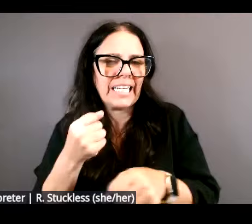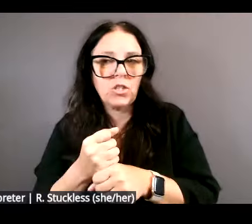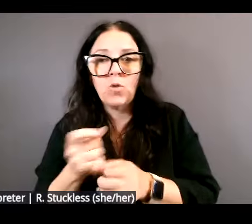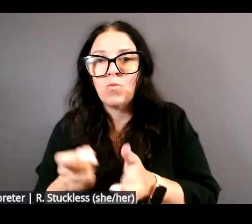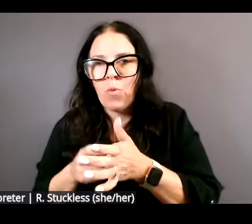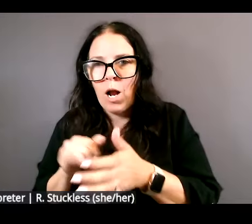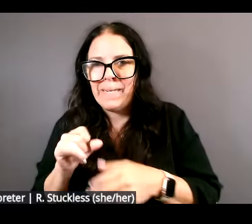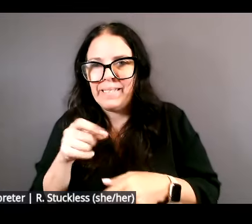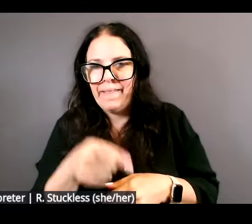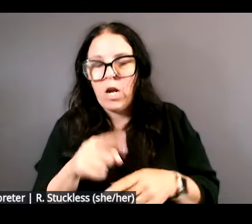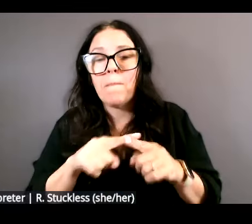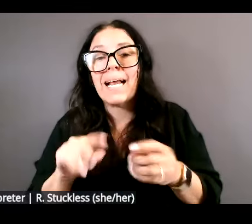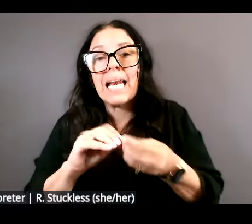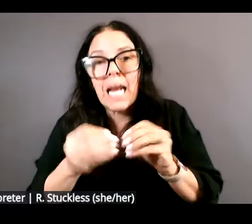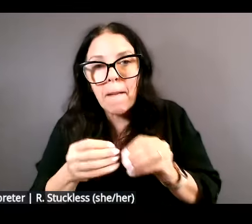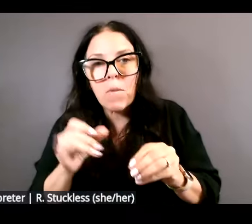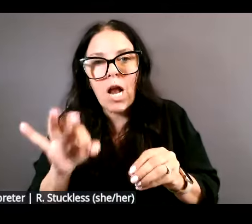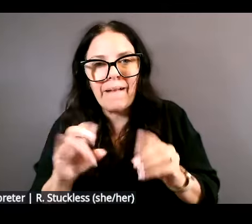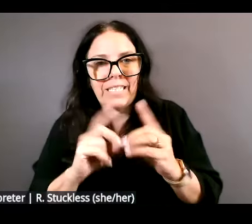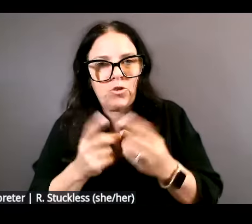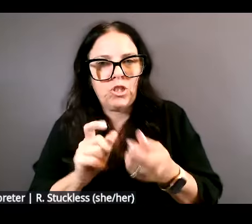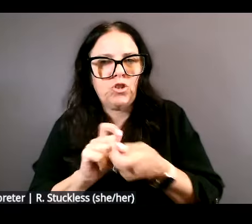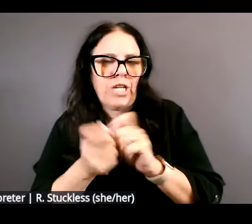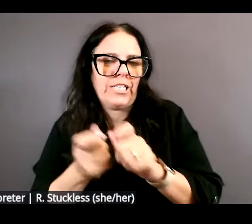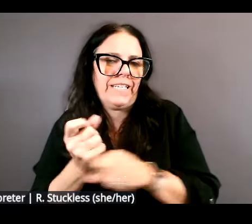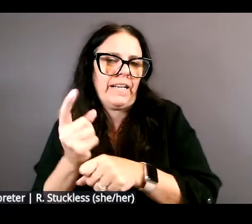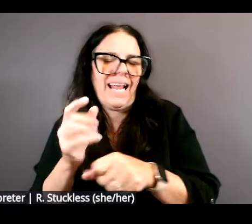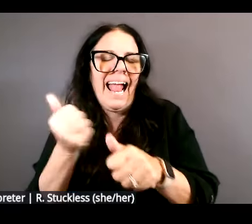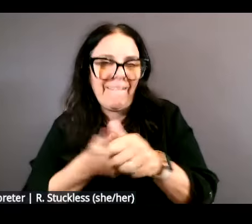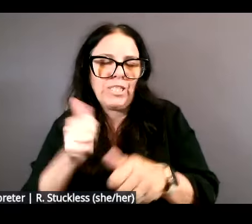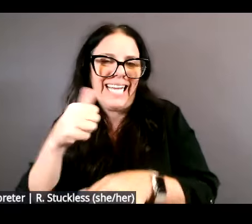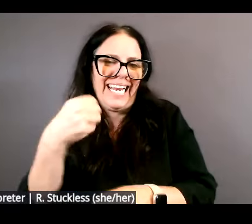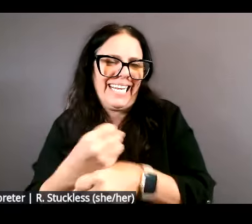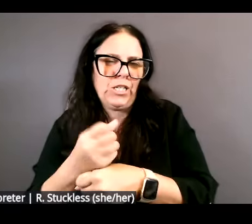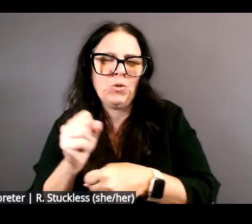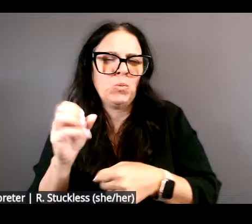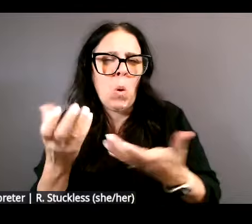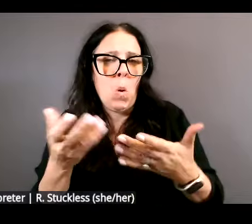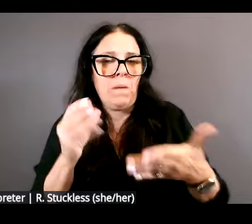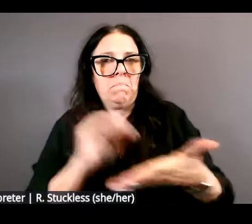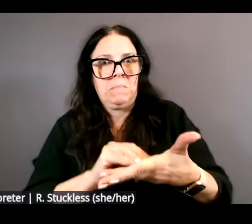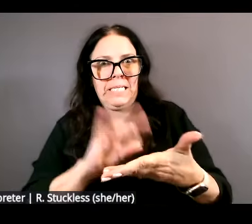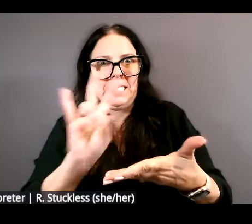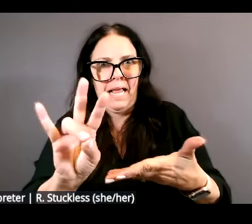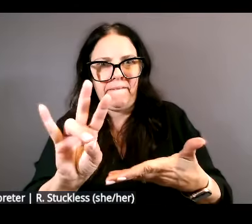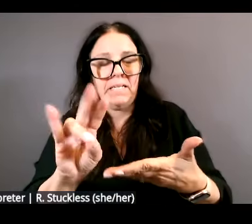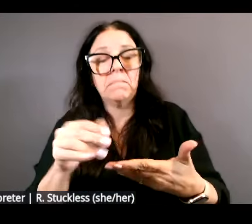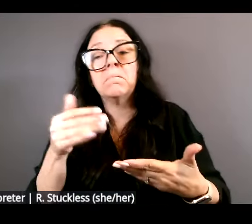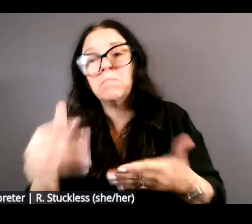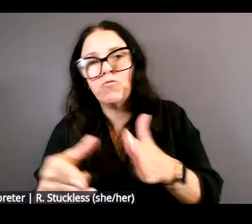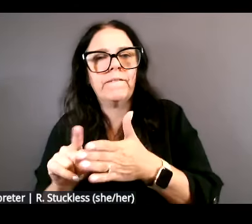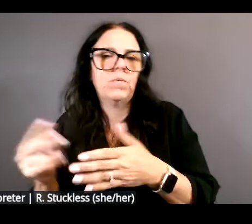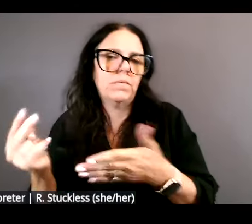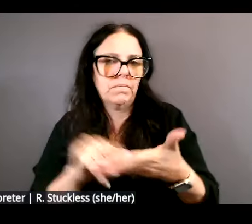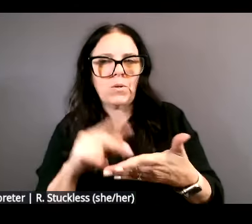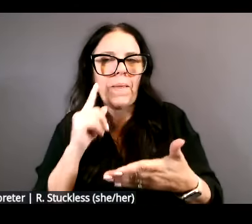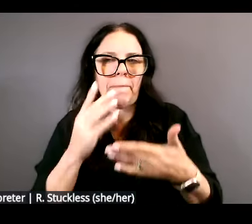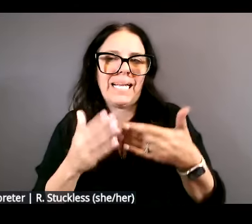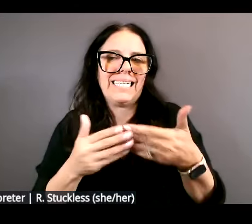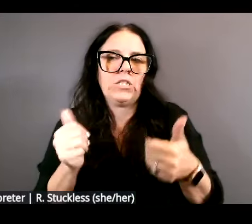number of congressional district changes once a decade, and for the most part. So I think it might be easier just to say what the number